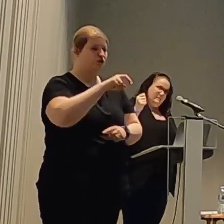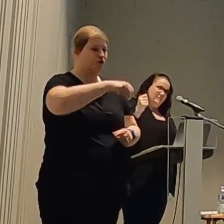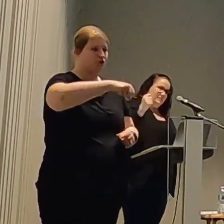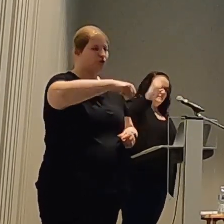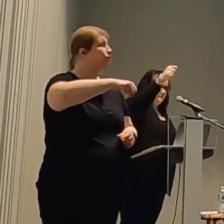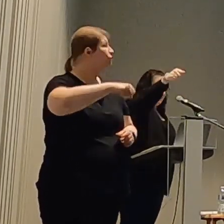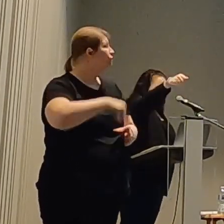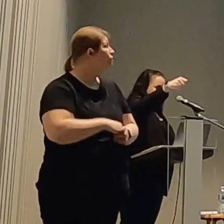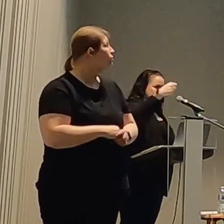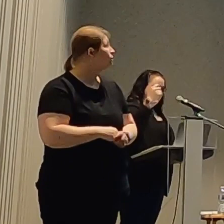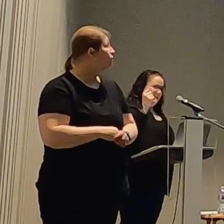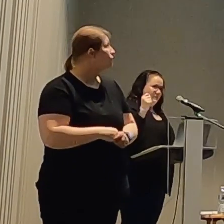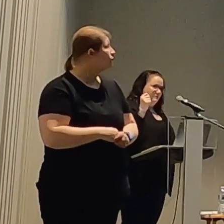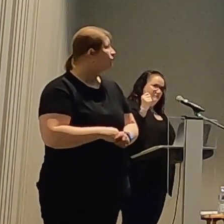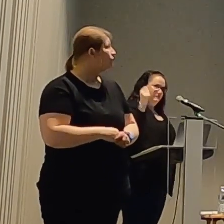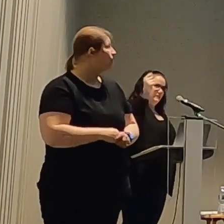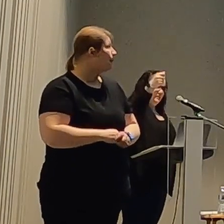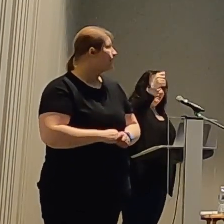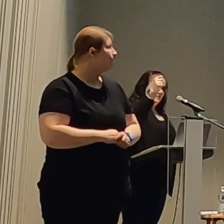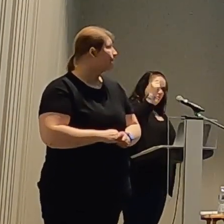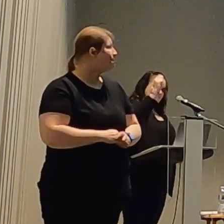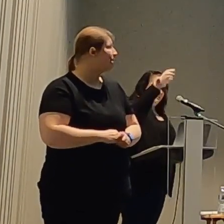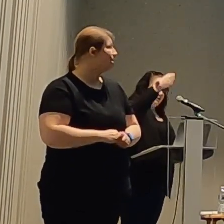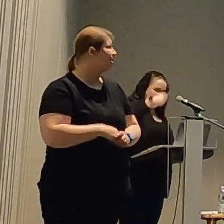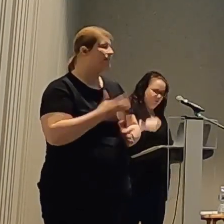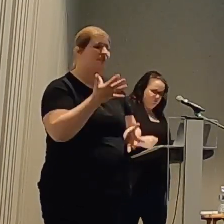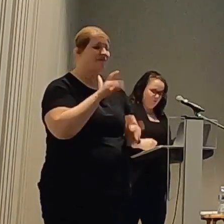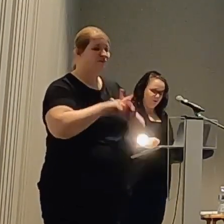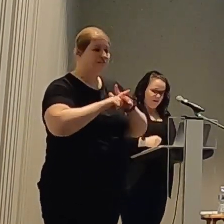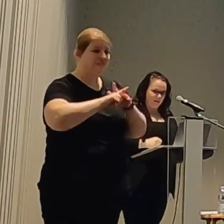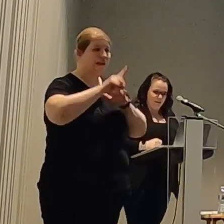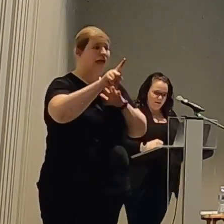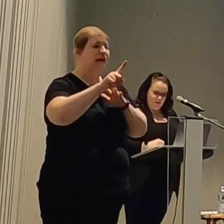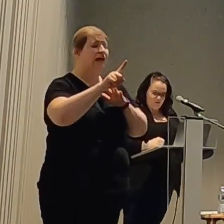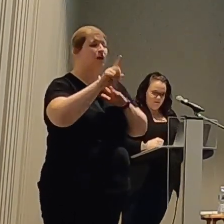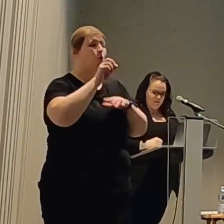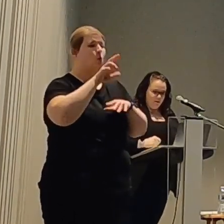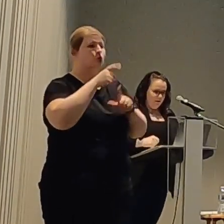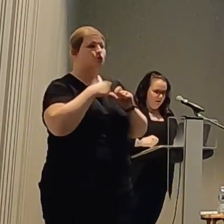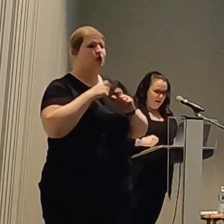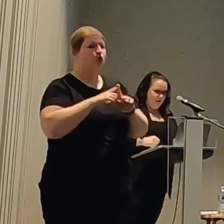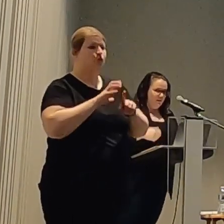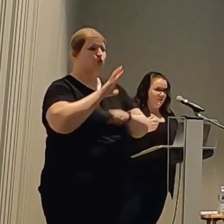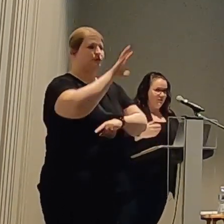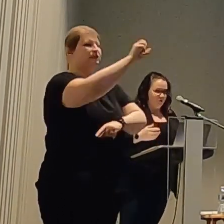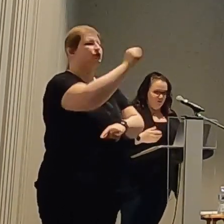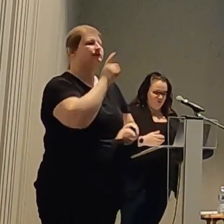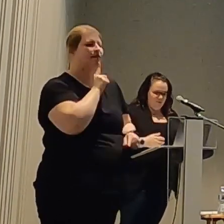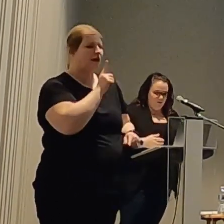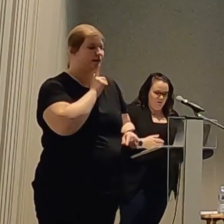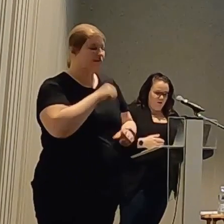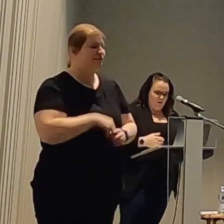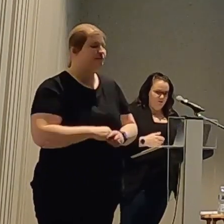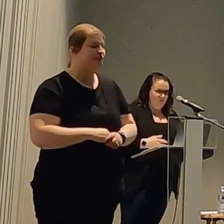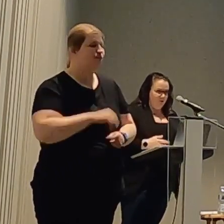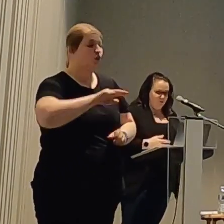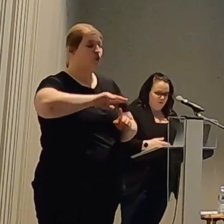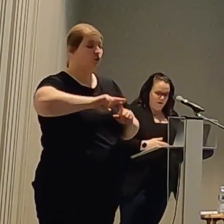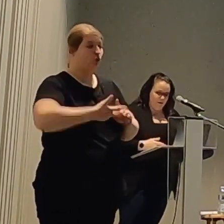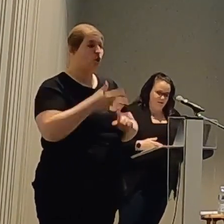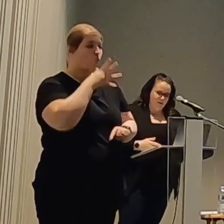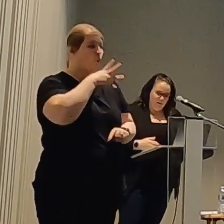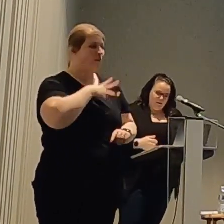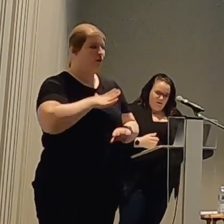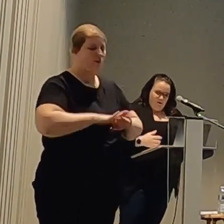arm, and it looks as though she's again fleeing or reaching toward that light. And then the third woman on the